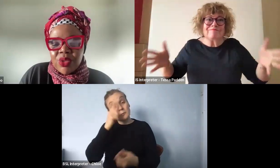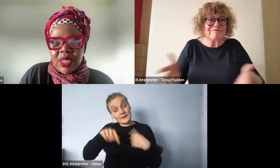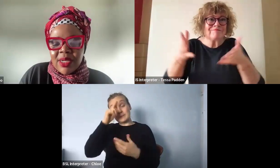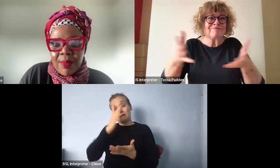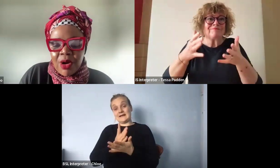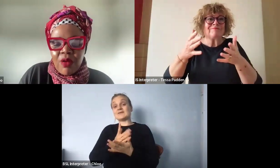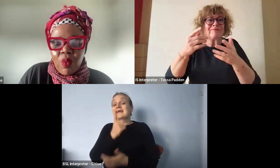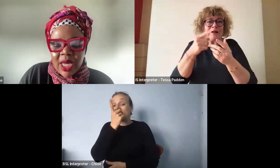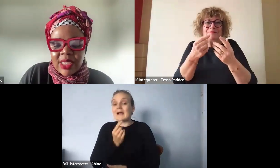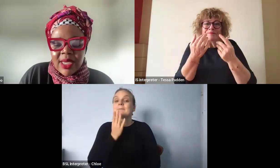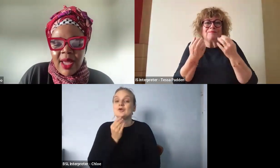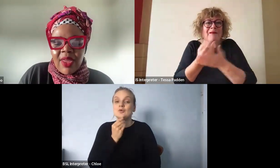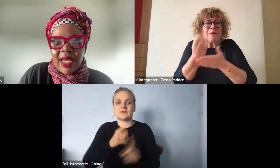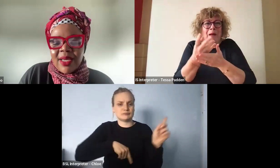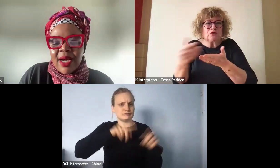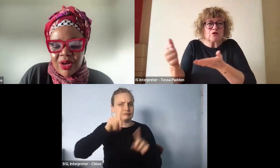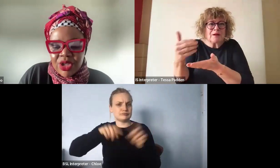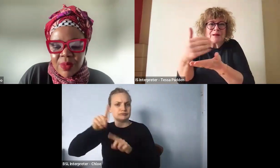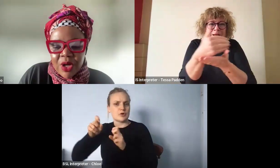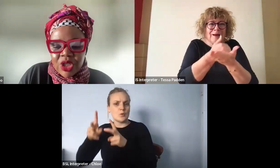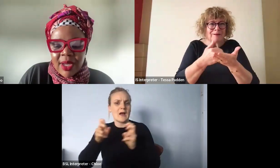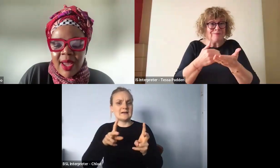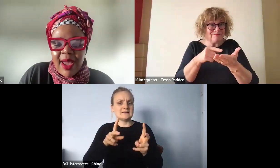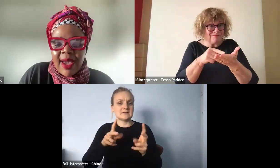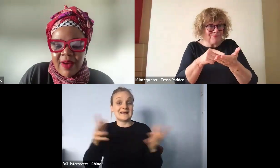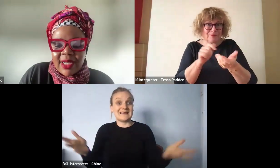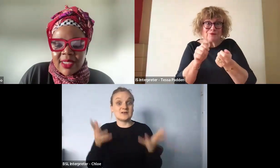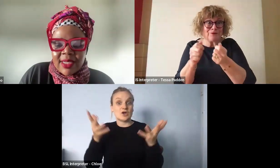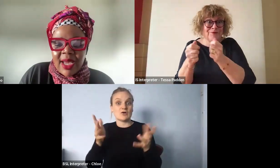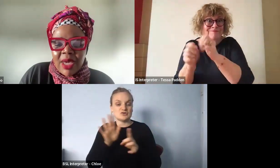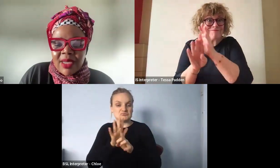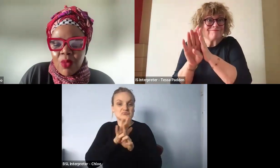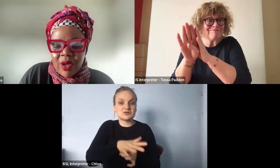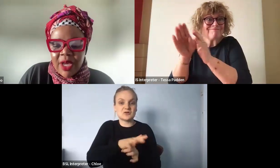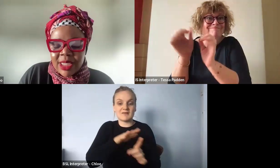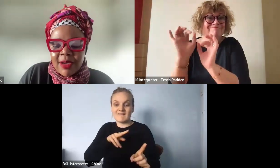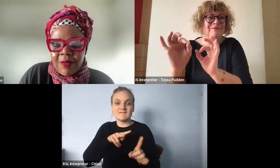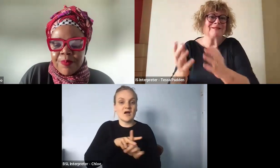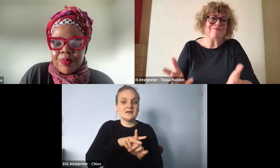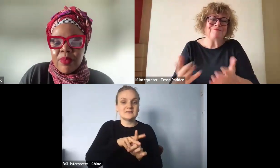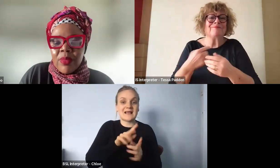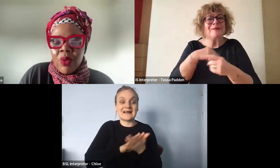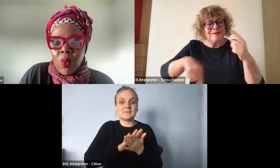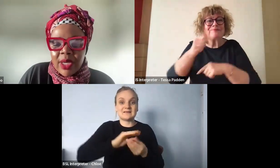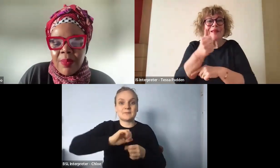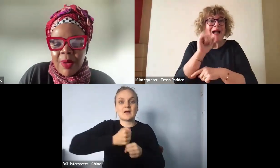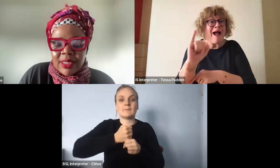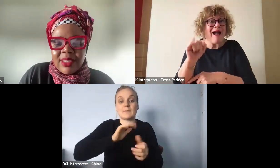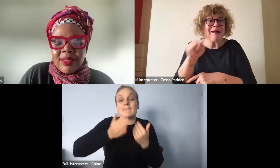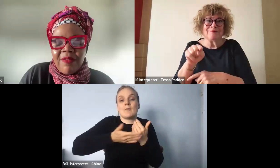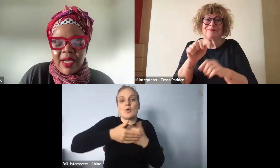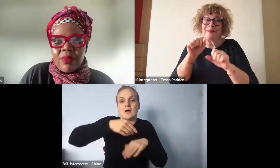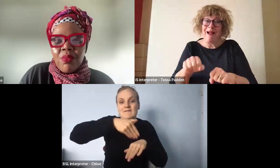be used in a number of ways that can encourage repression and violence and make it more effective.